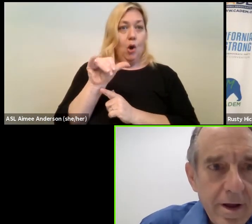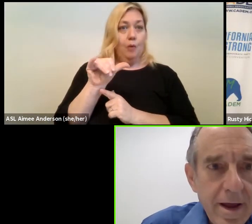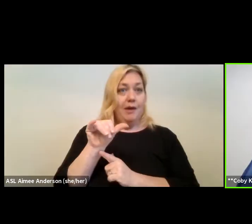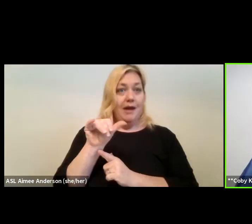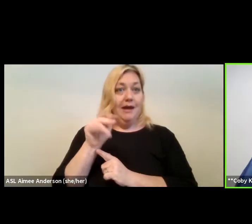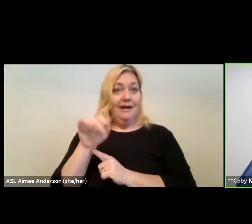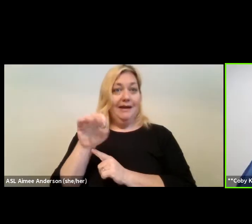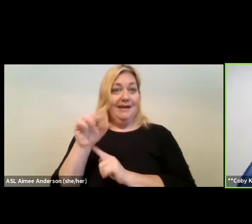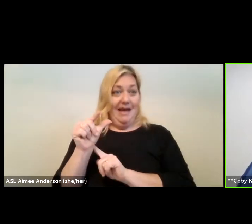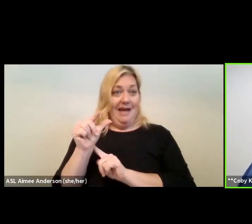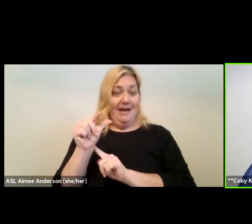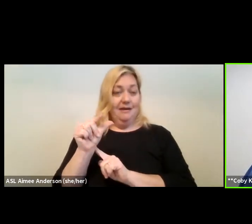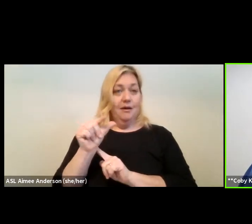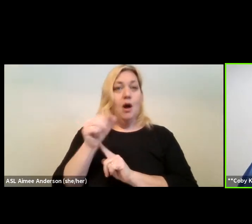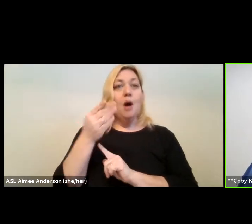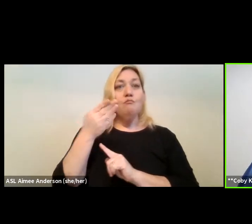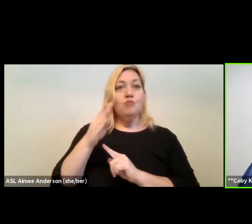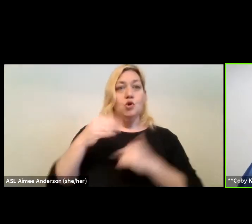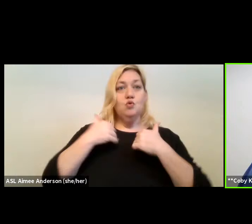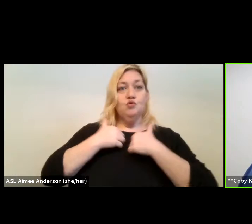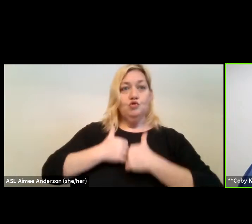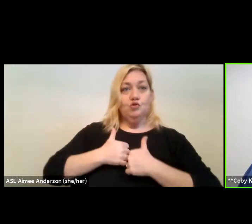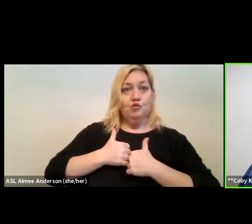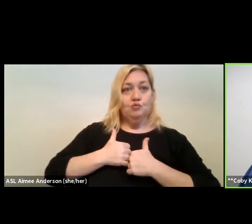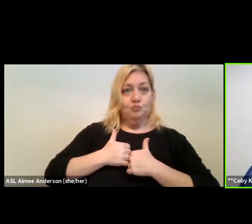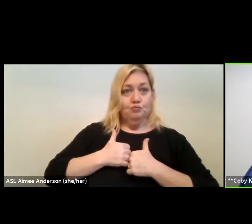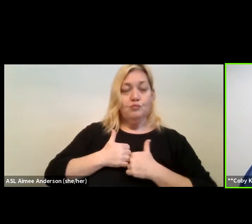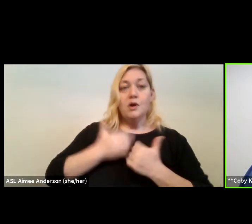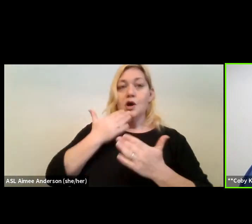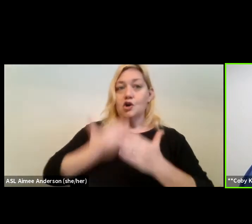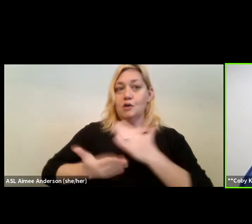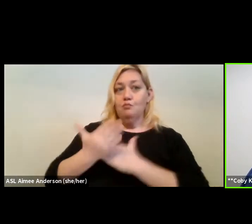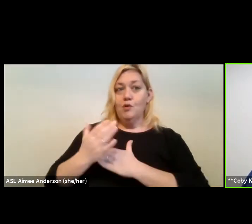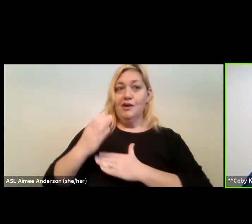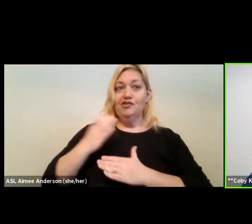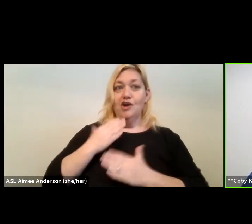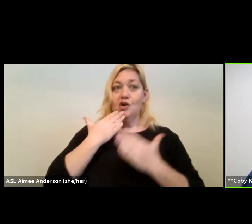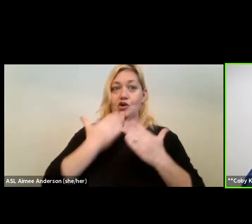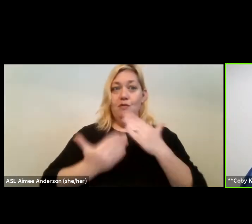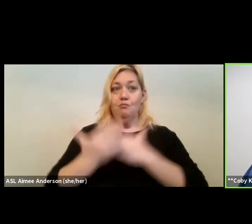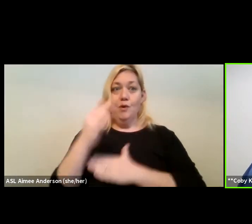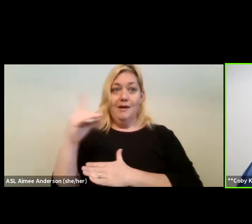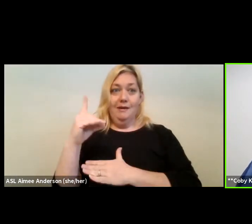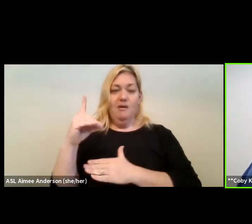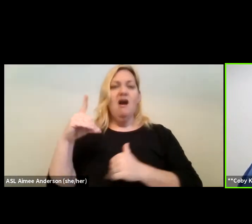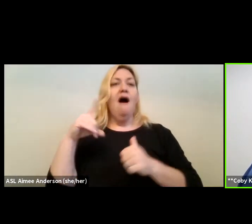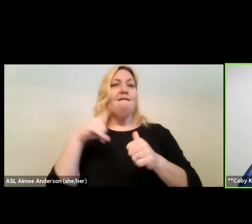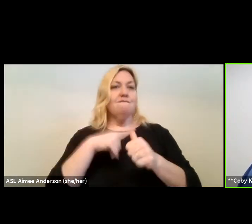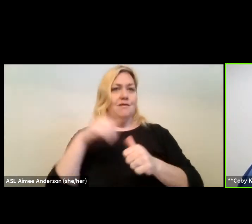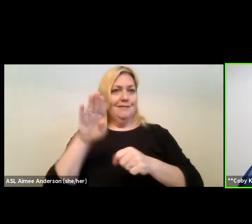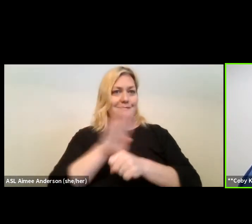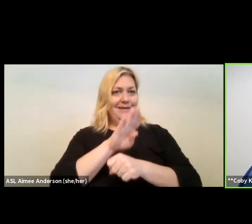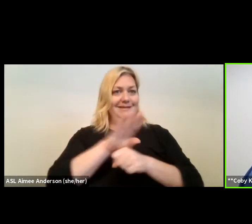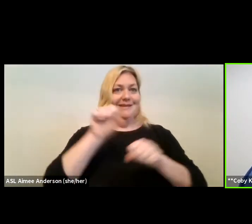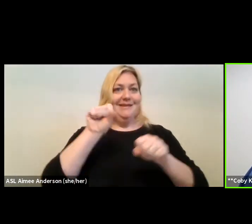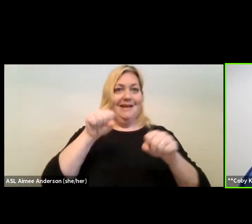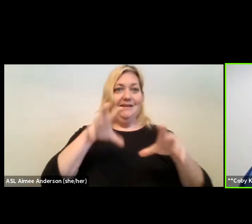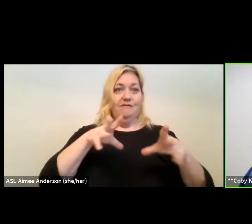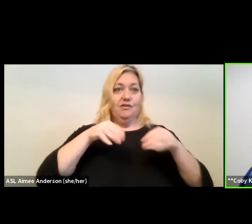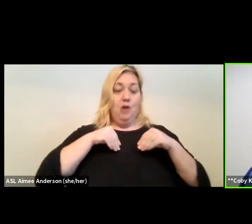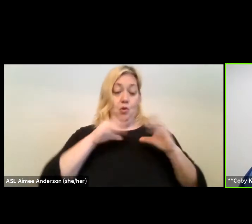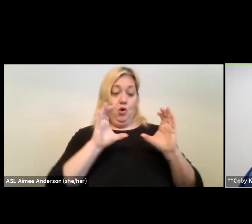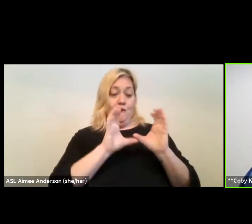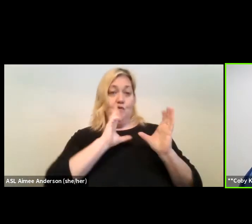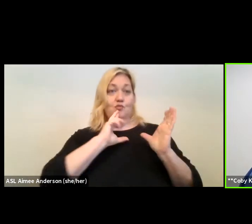Chair, and good morning, Democrats. As the chair mentioned, our first order of business after adopting the credentials